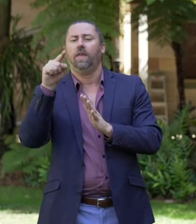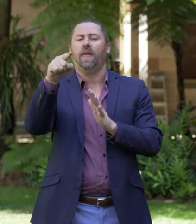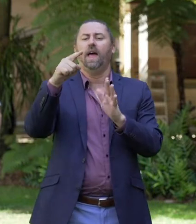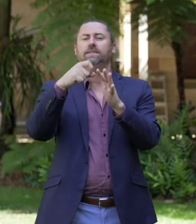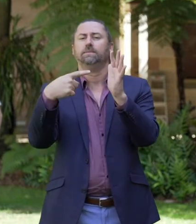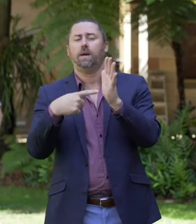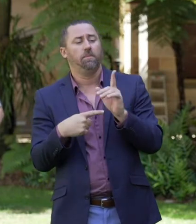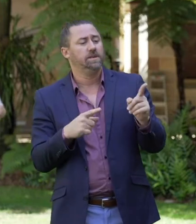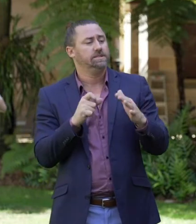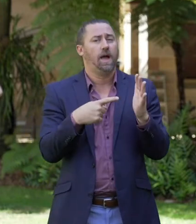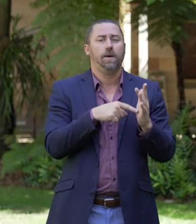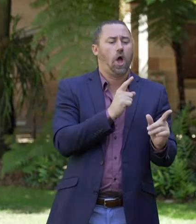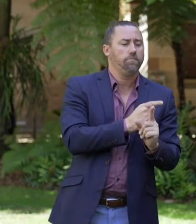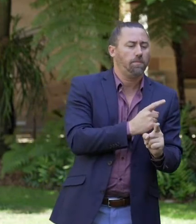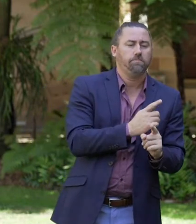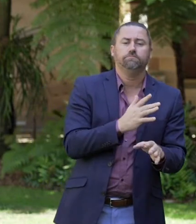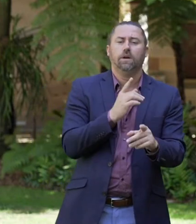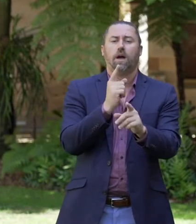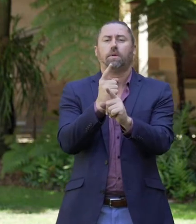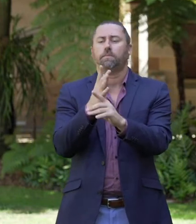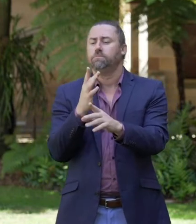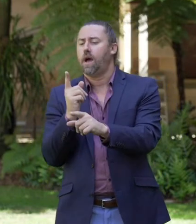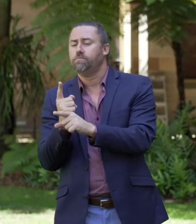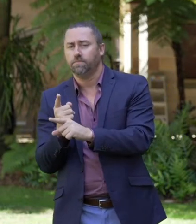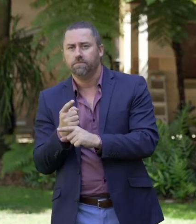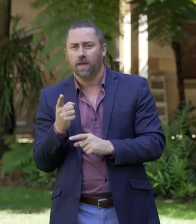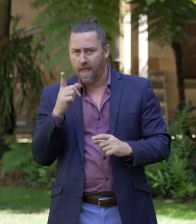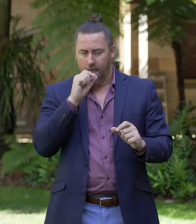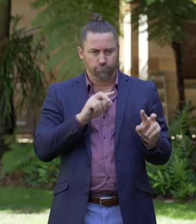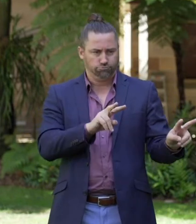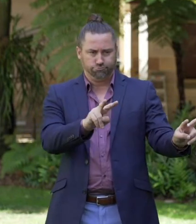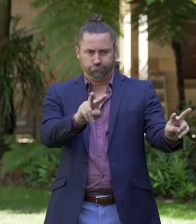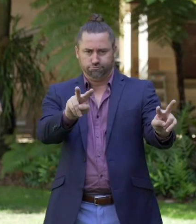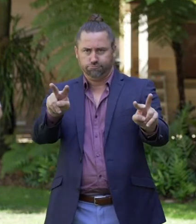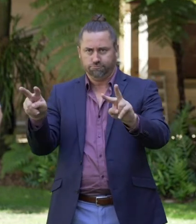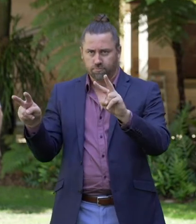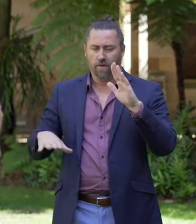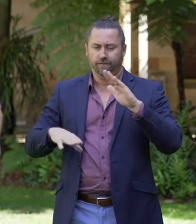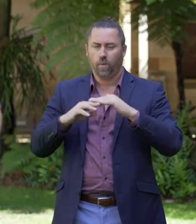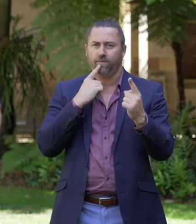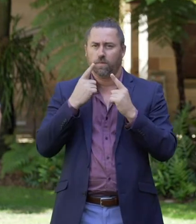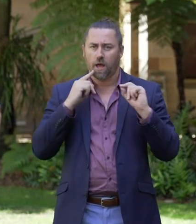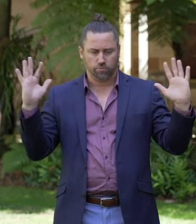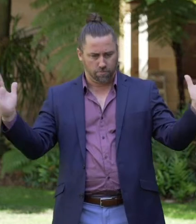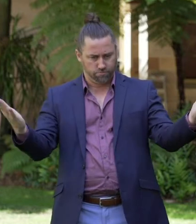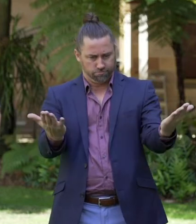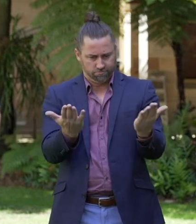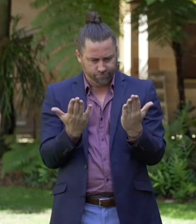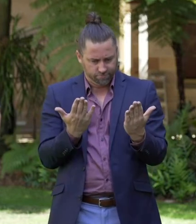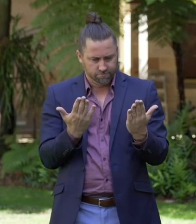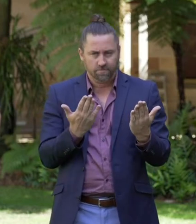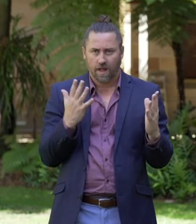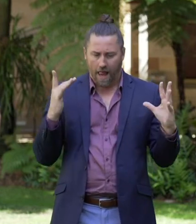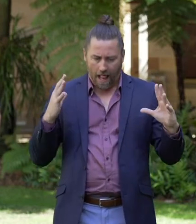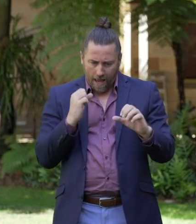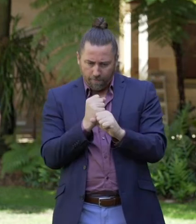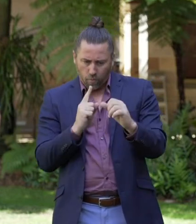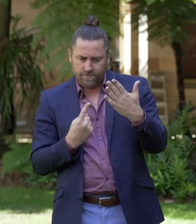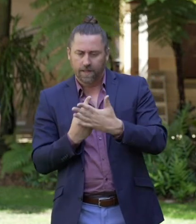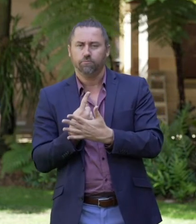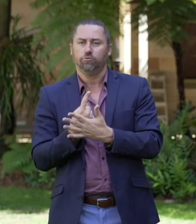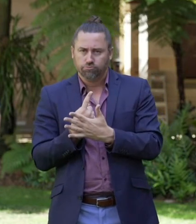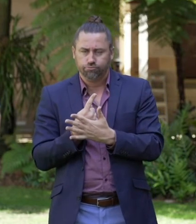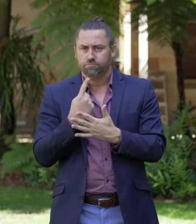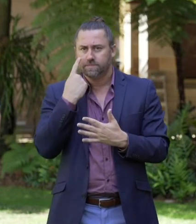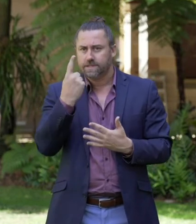service, and also too, the interaction between the public service and the executive. And if out of this we can